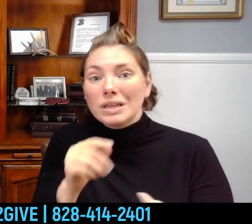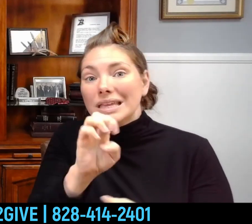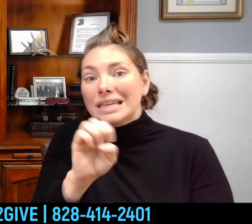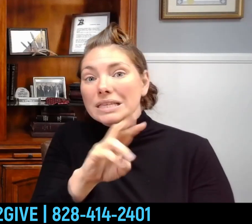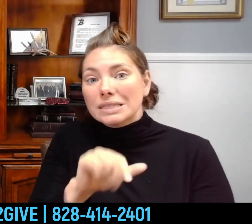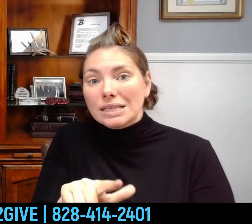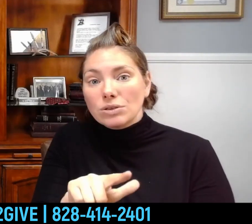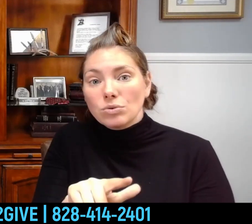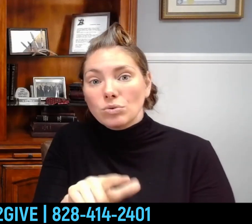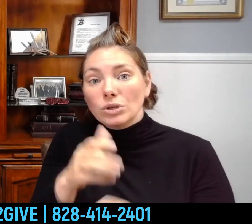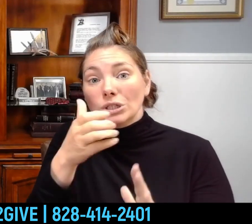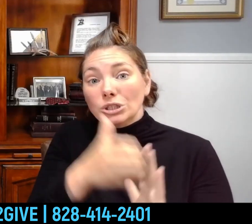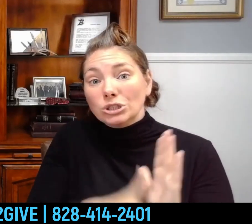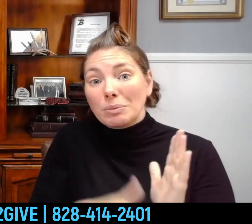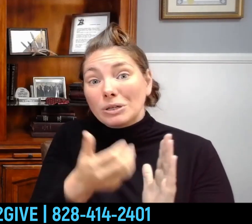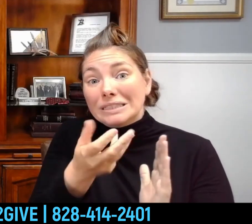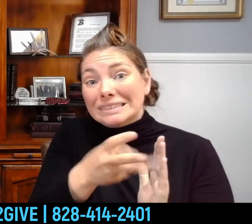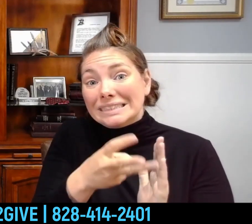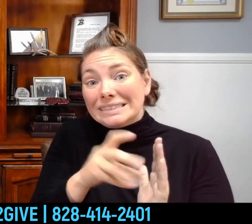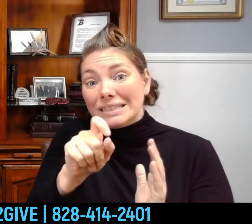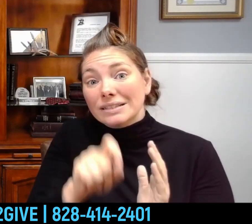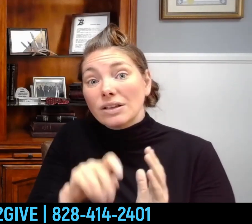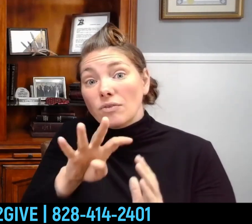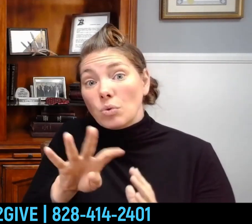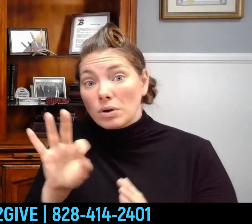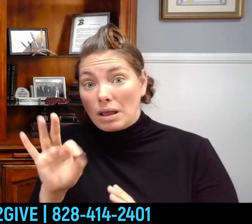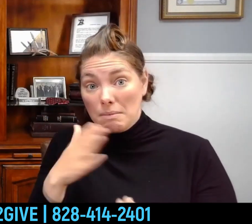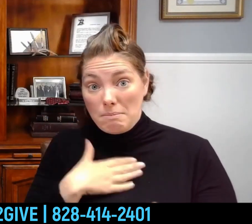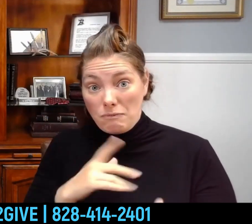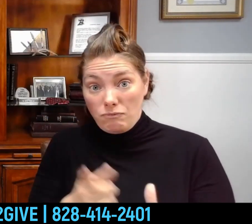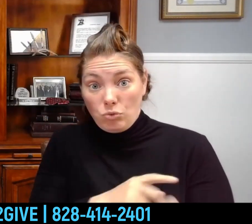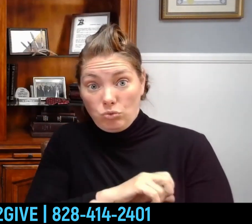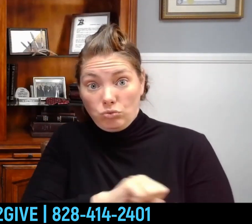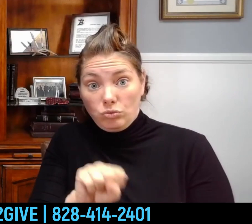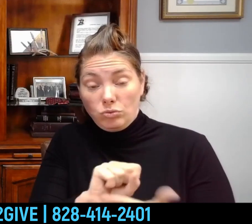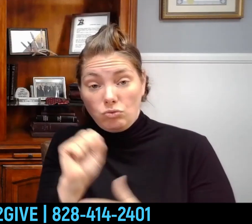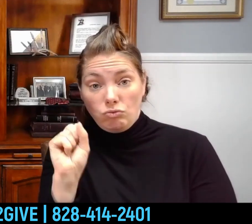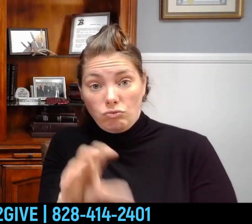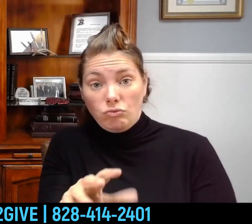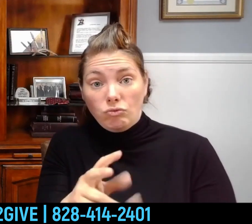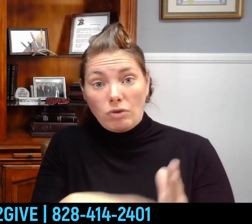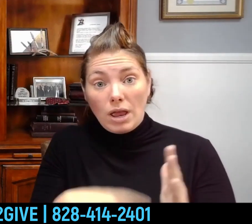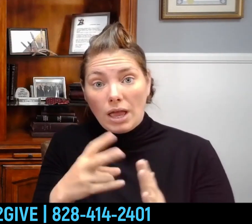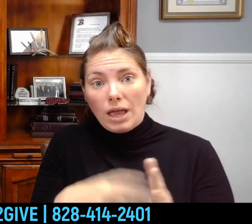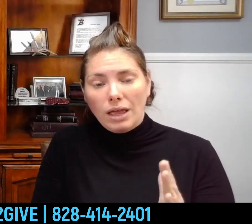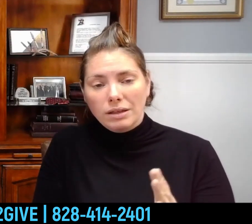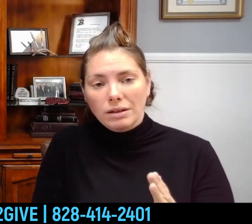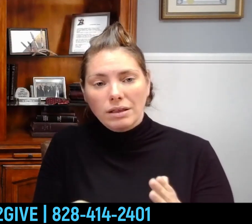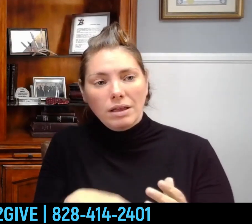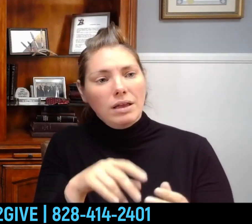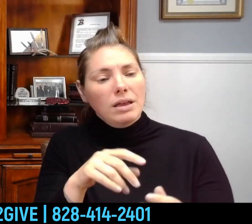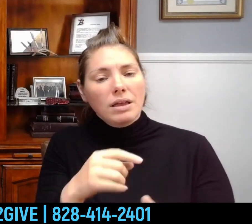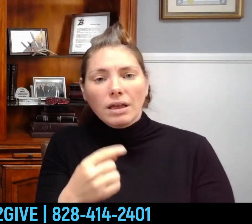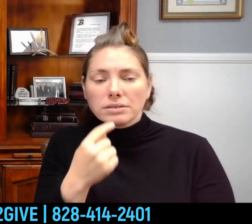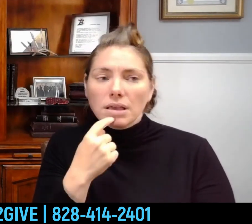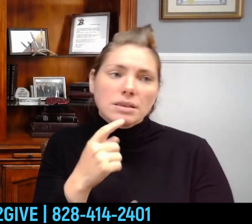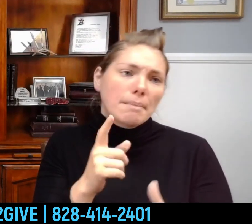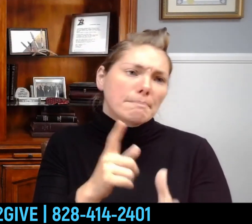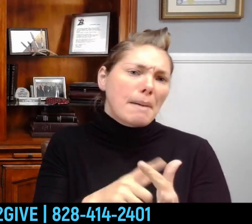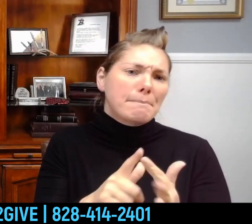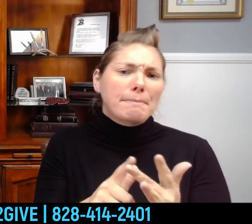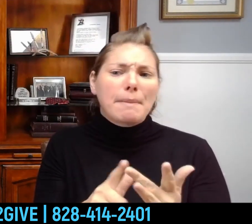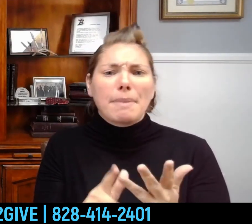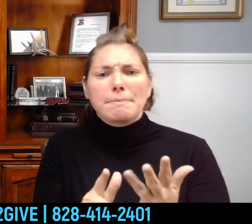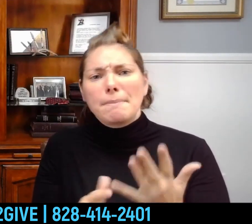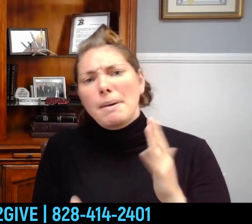16, verse 49, the scripture that I read at the beginning, that out of all the things Sodom could have